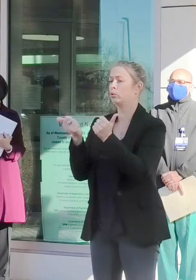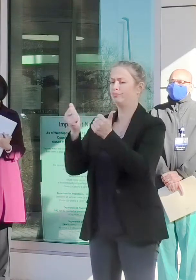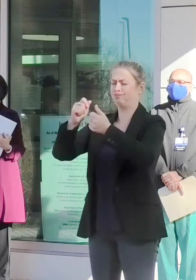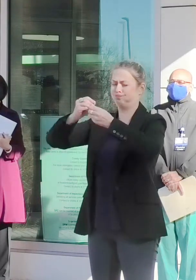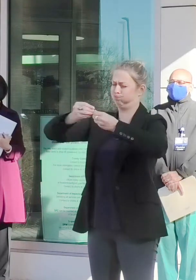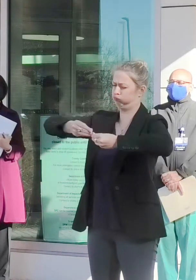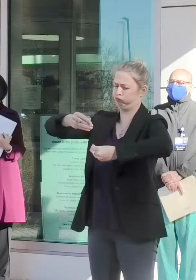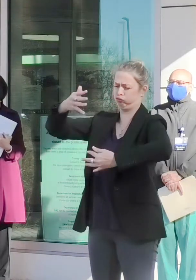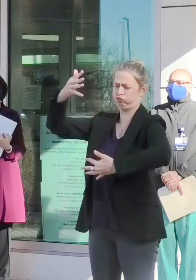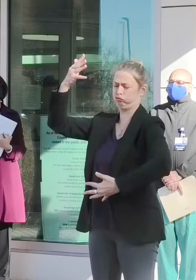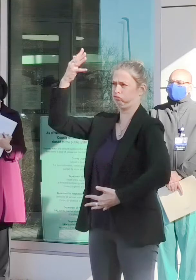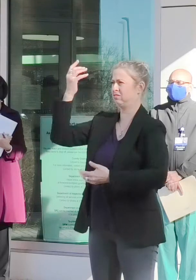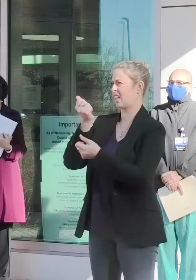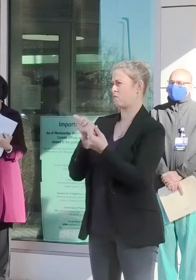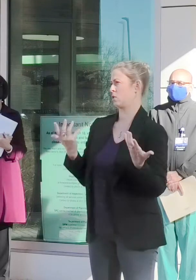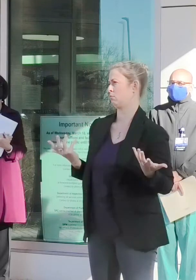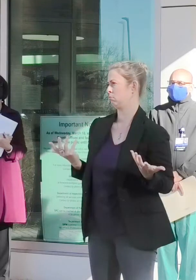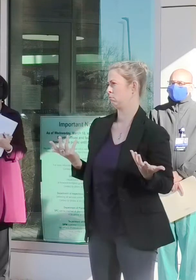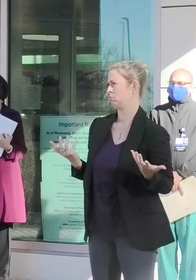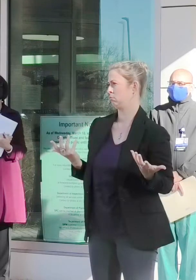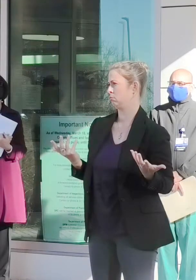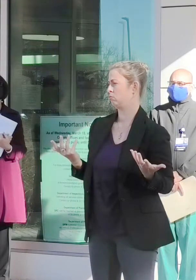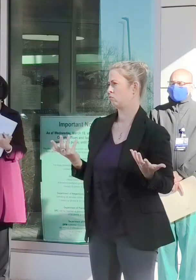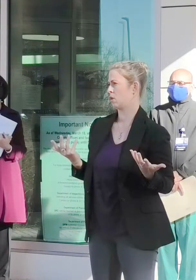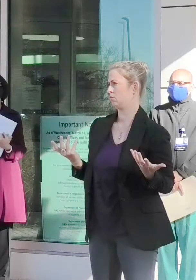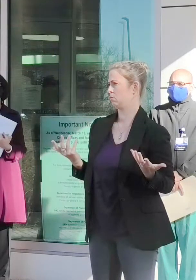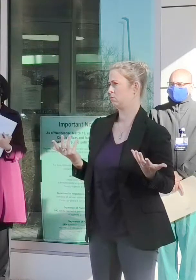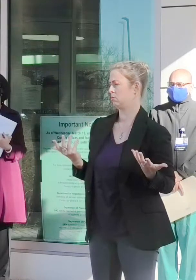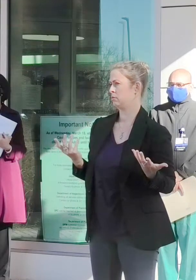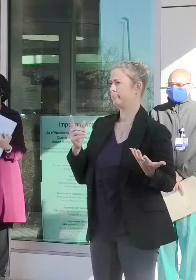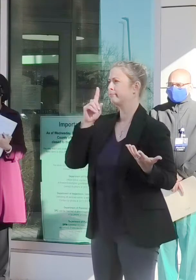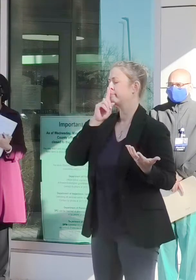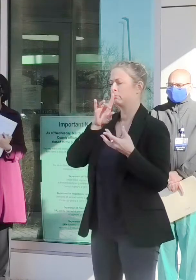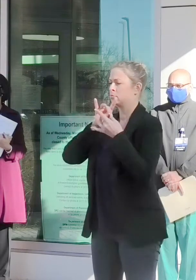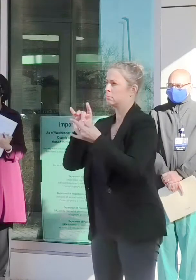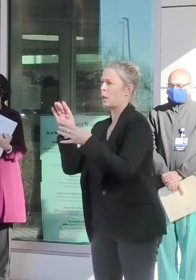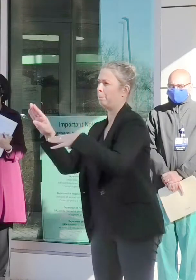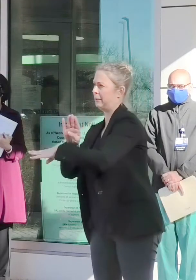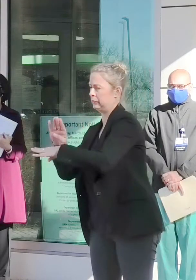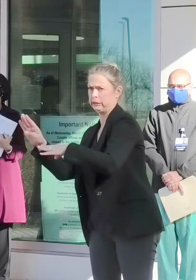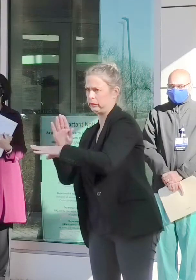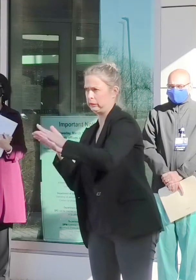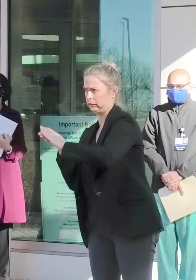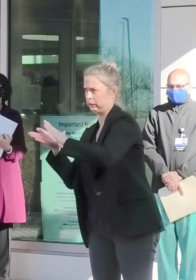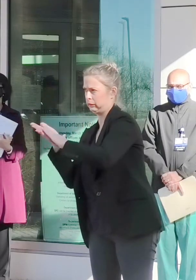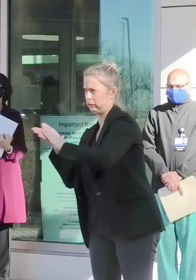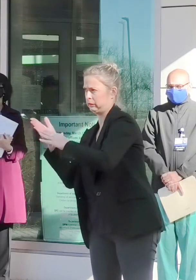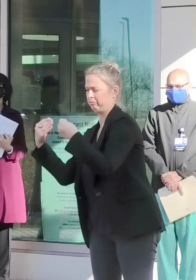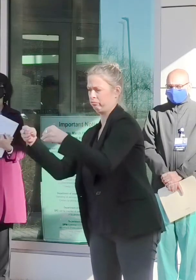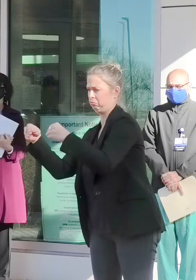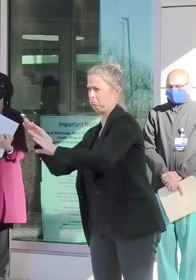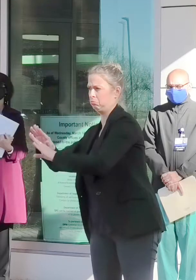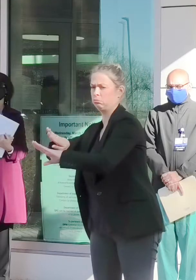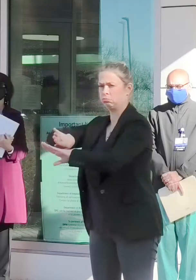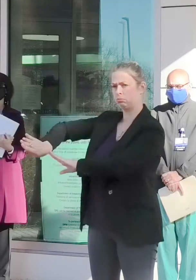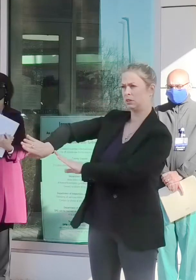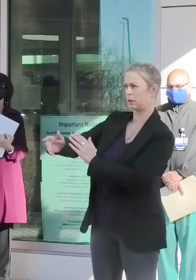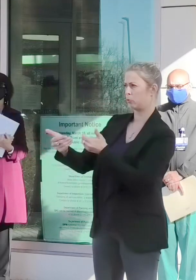other gatherings not already associated with operating or patronizing a business that sells merchandise.